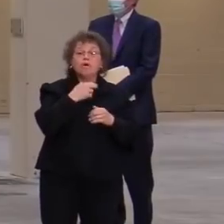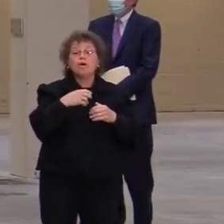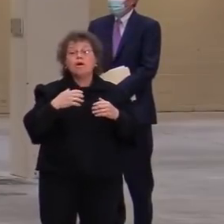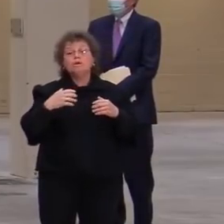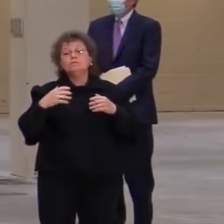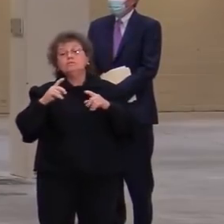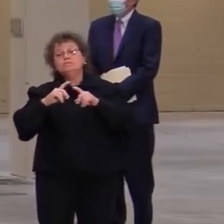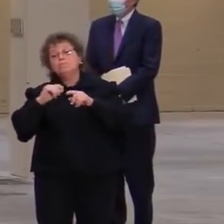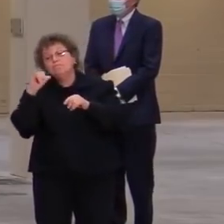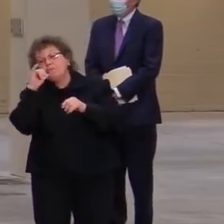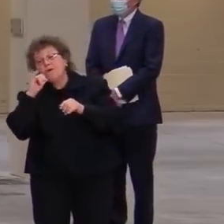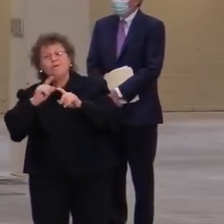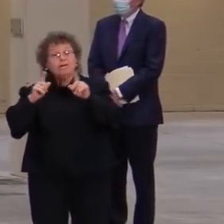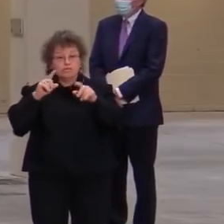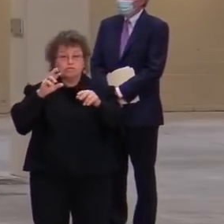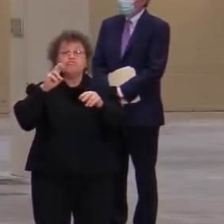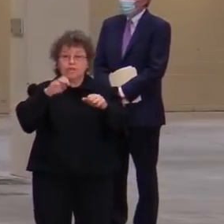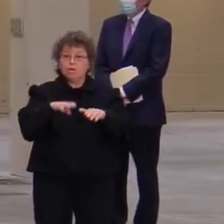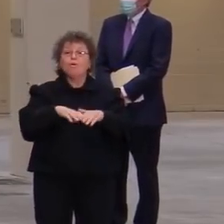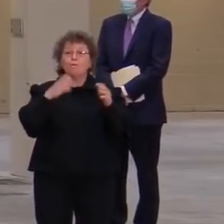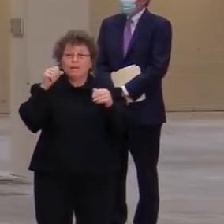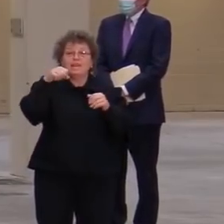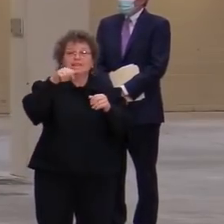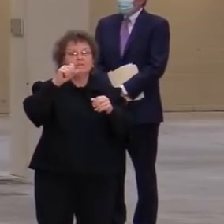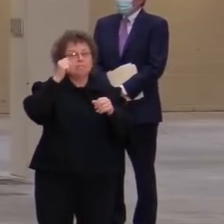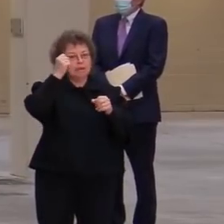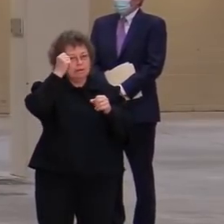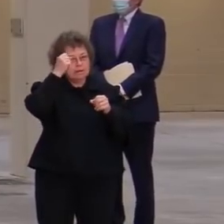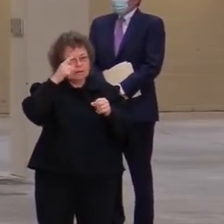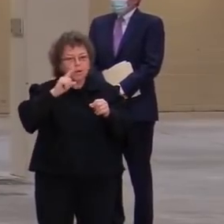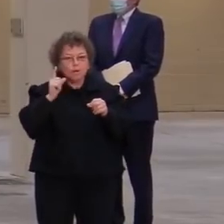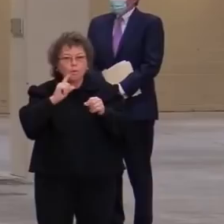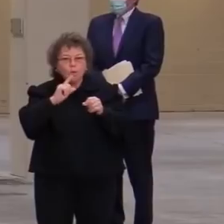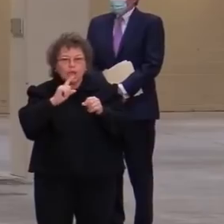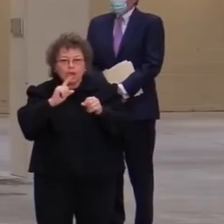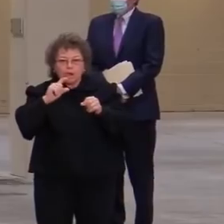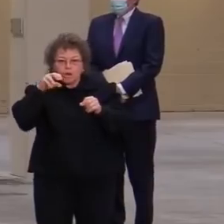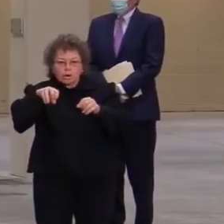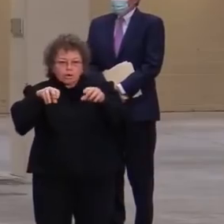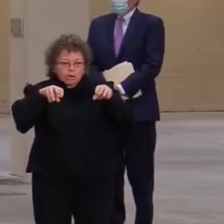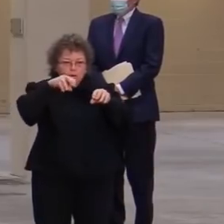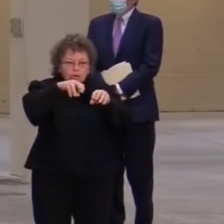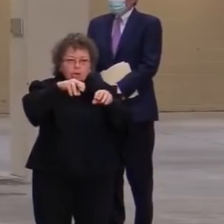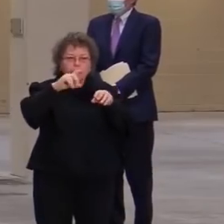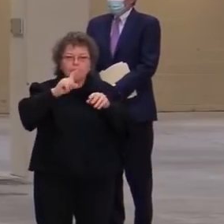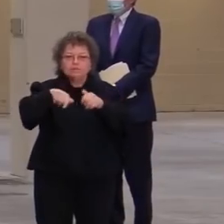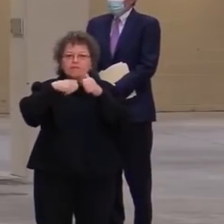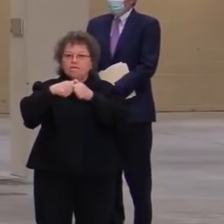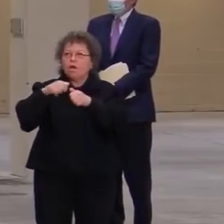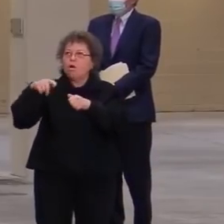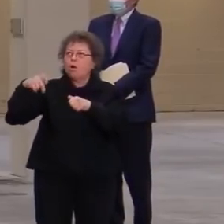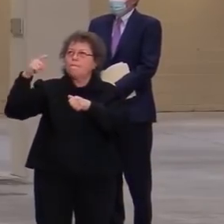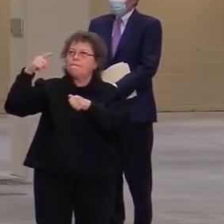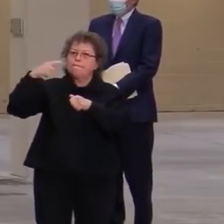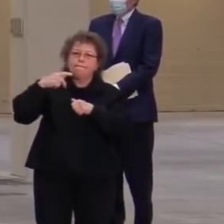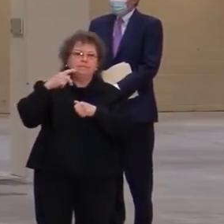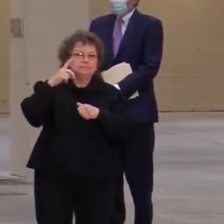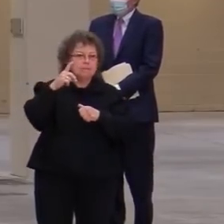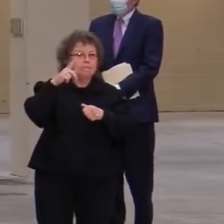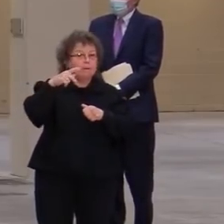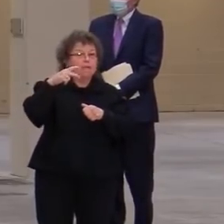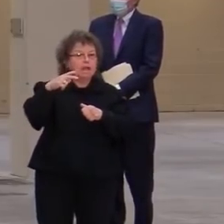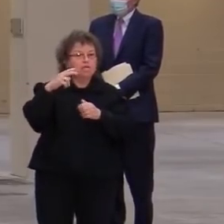entertainment venues have reopened, but they all have sector-specific public health protocols that they must follow to keep customers